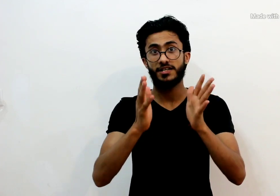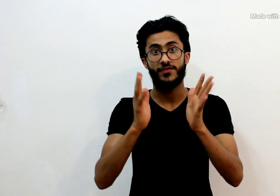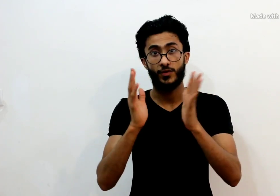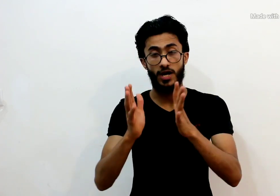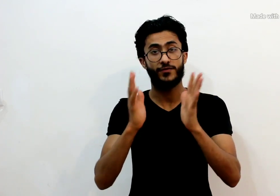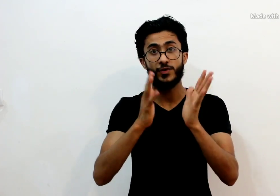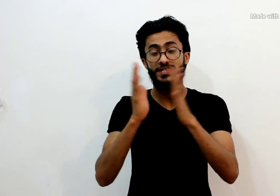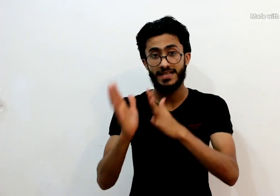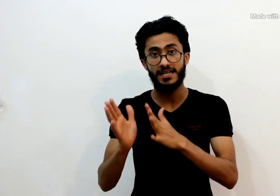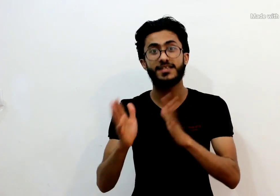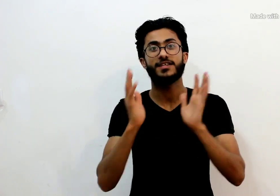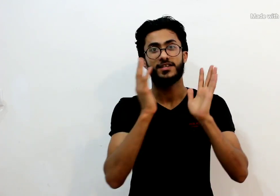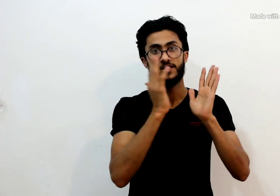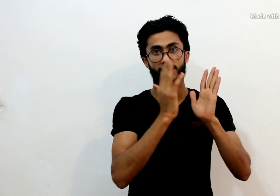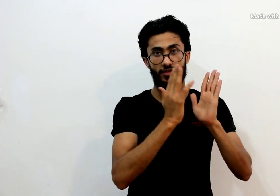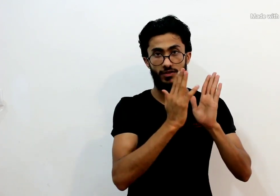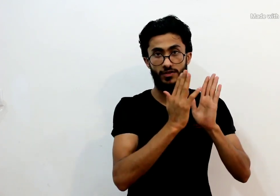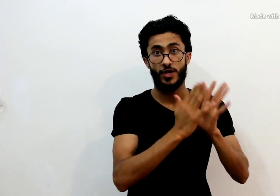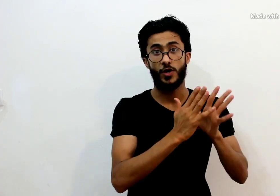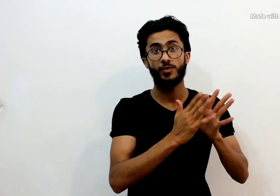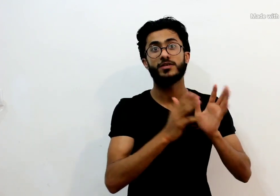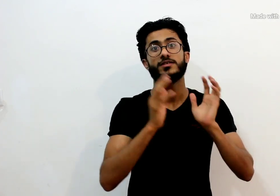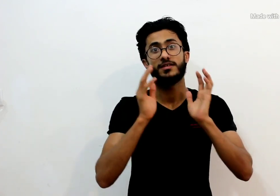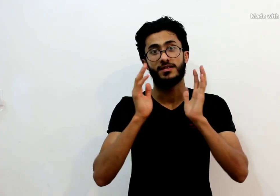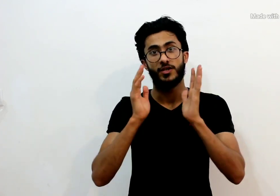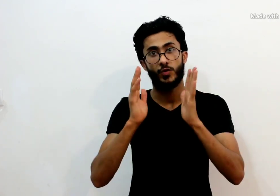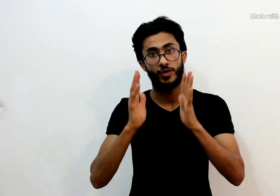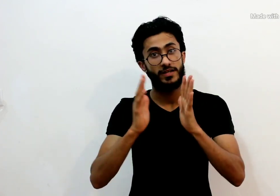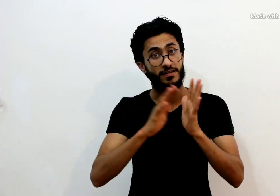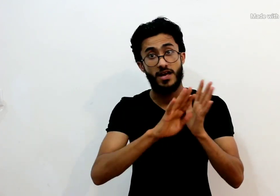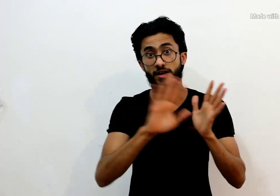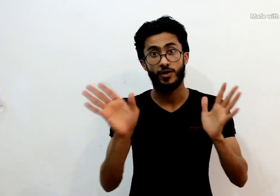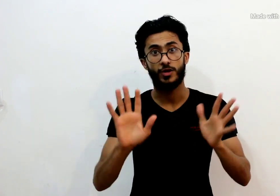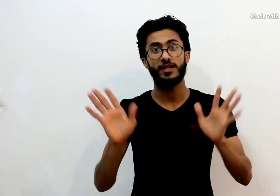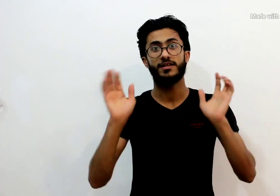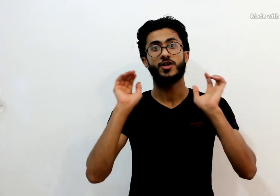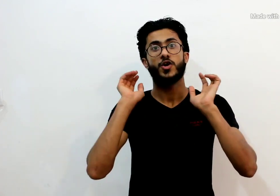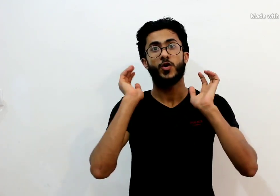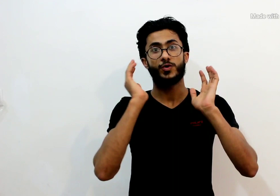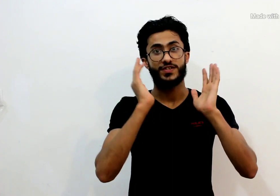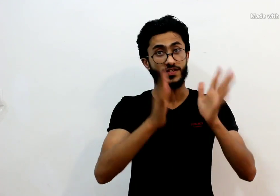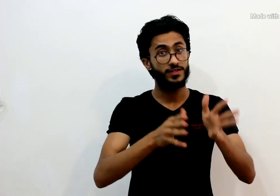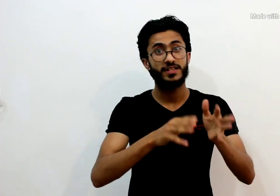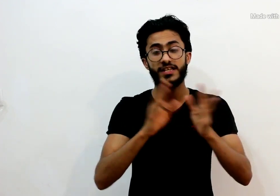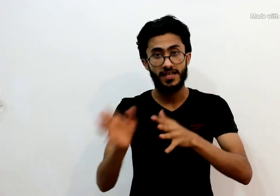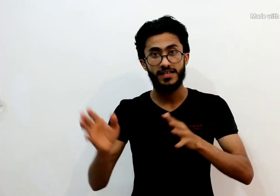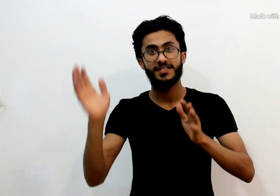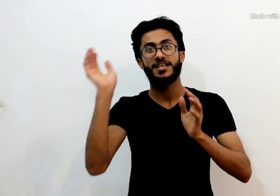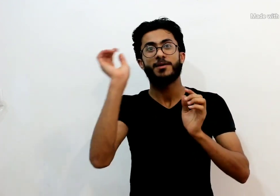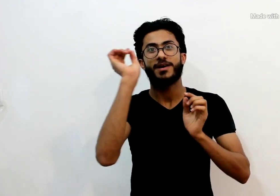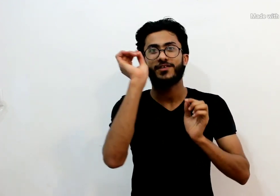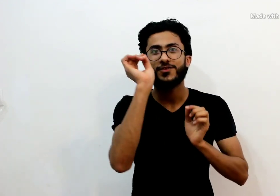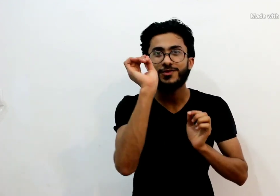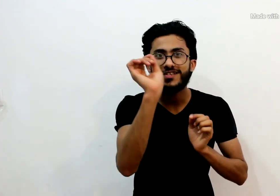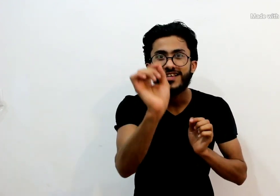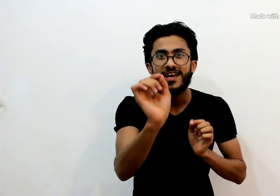of course not, no, or not at all, or certainly not. But if you